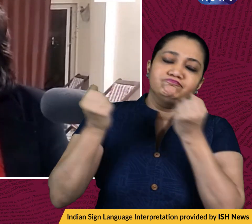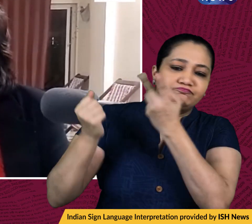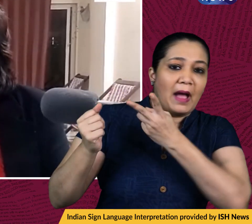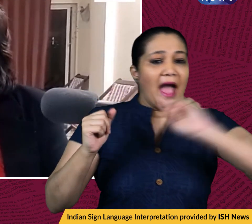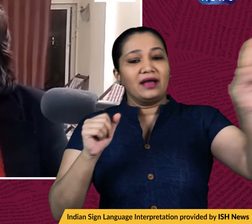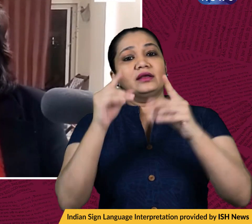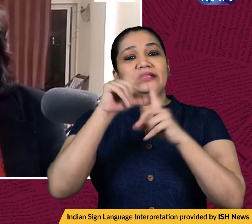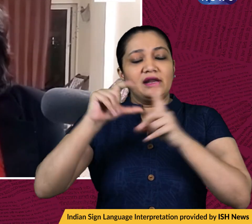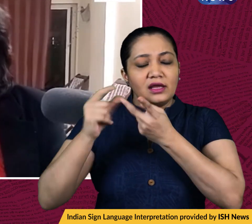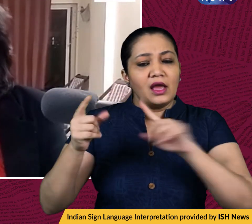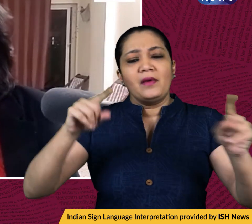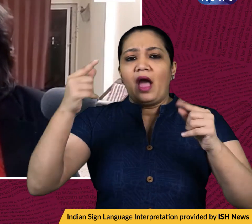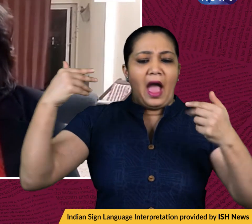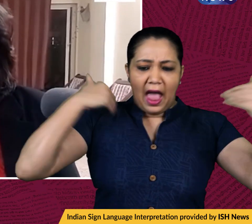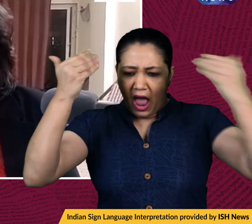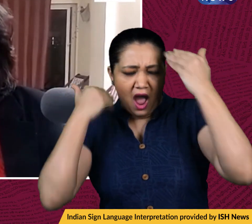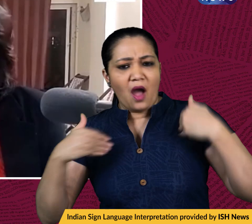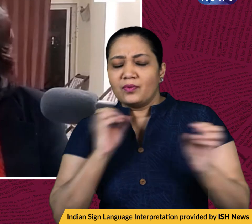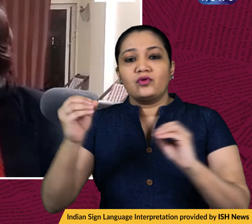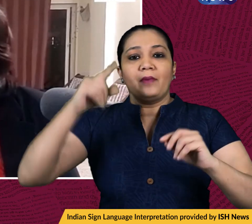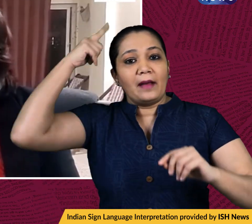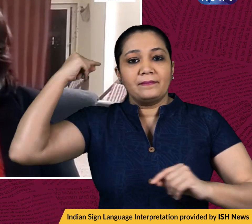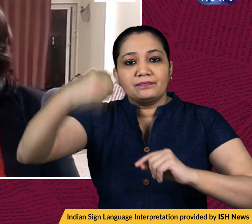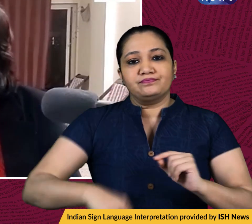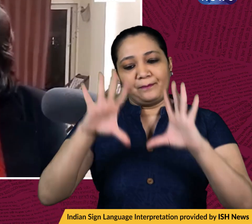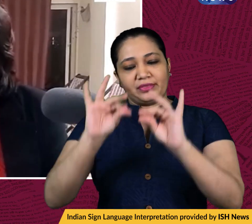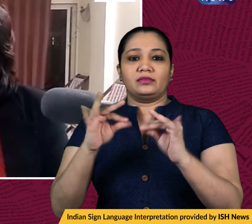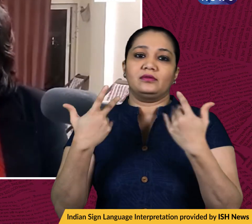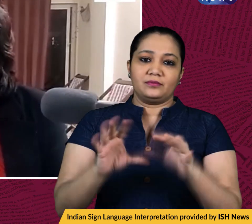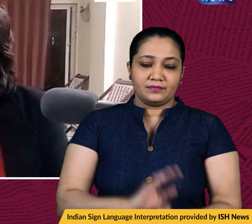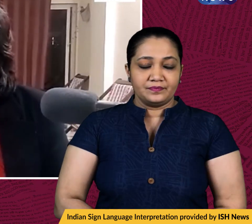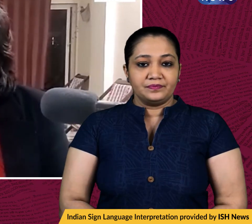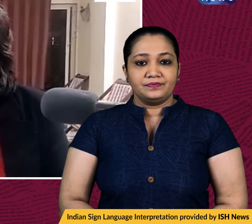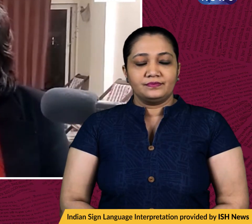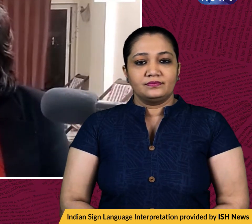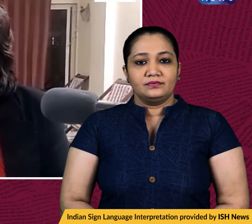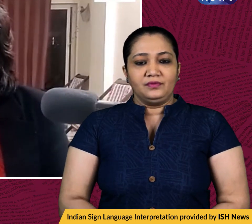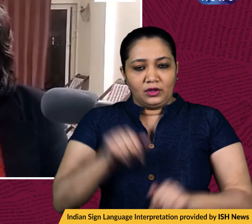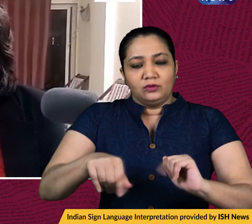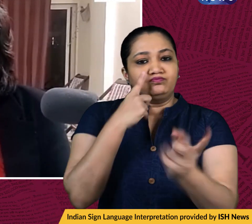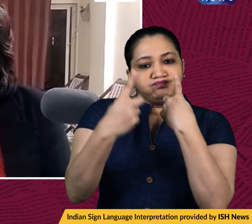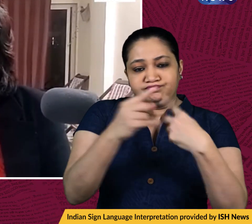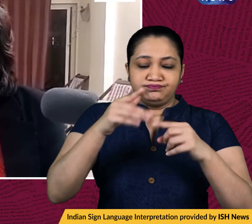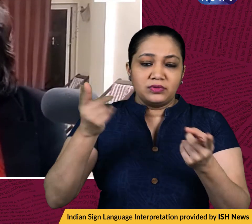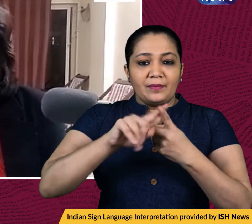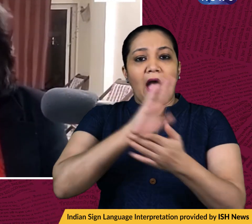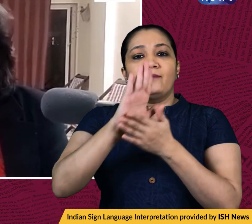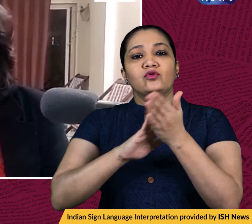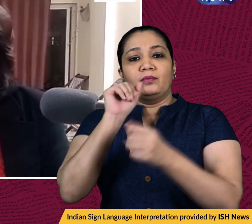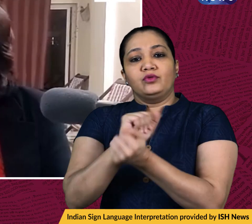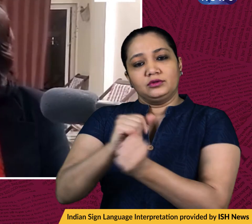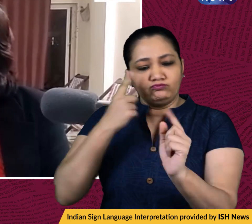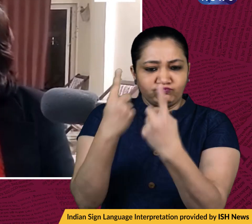was injured, but his car tires, he said in a tweet, were punctured. Now, the incident is being probed by